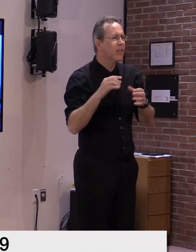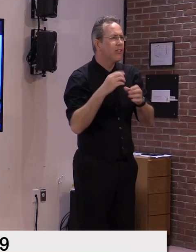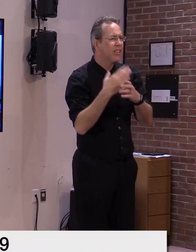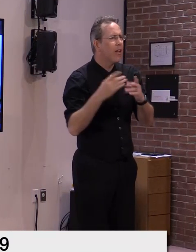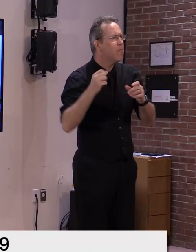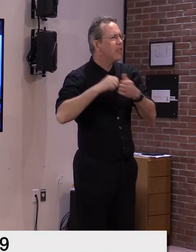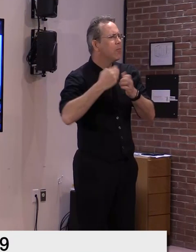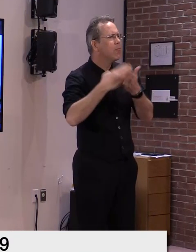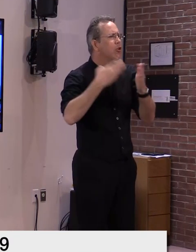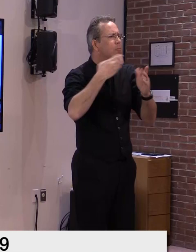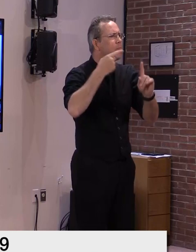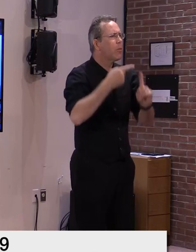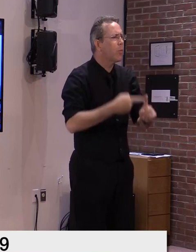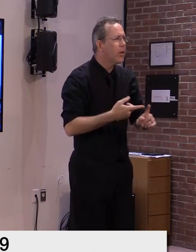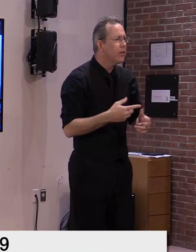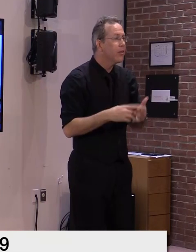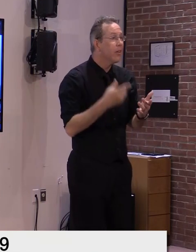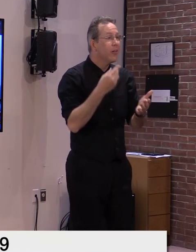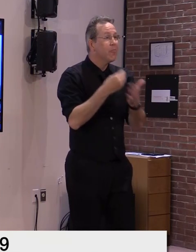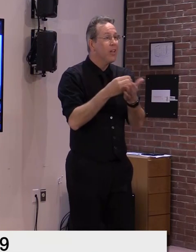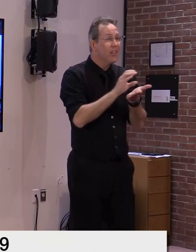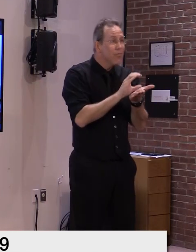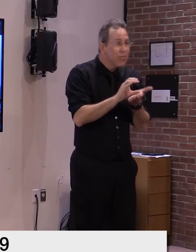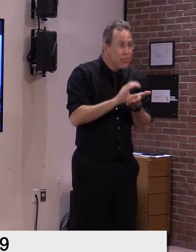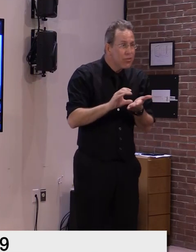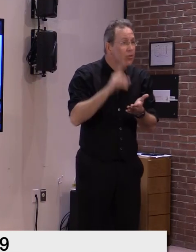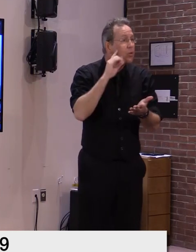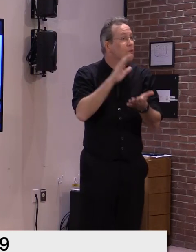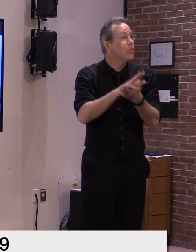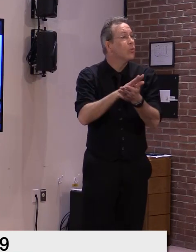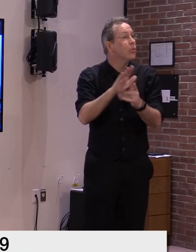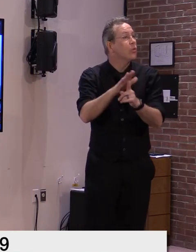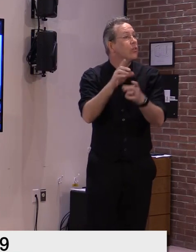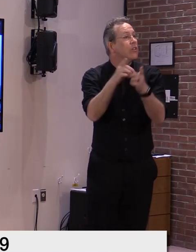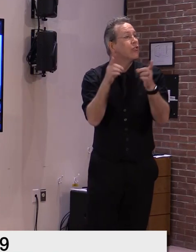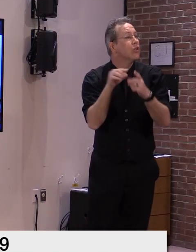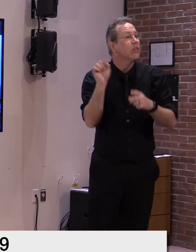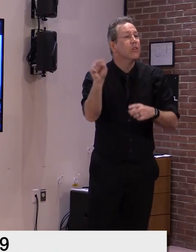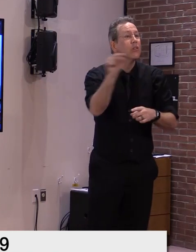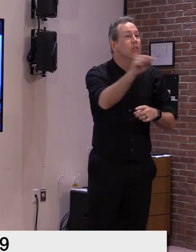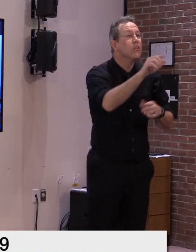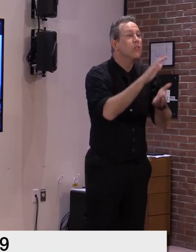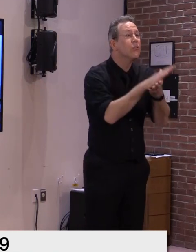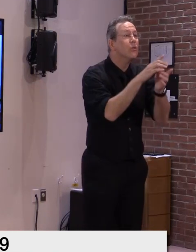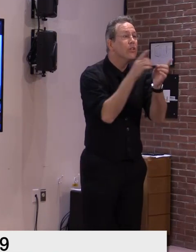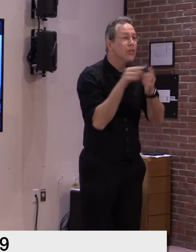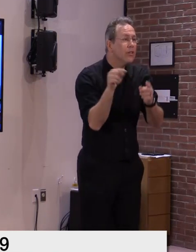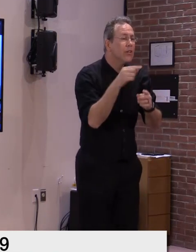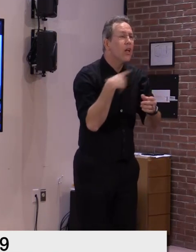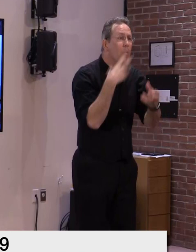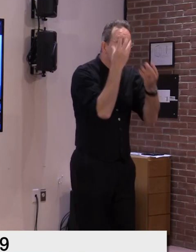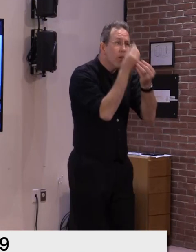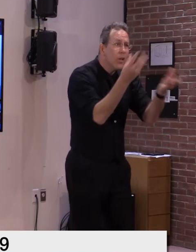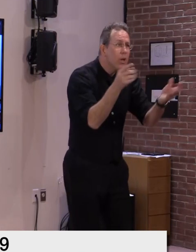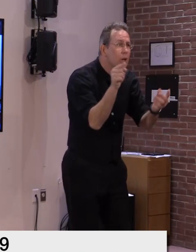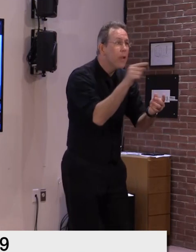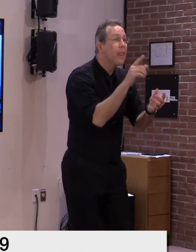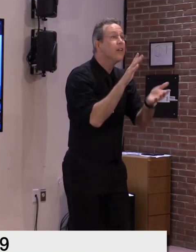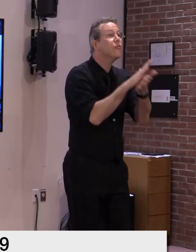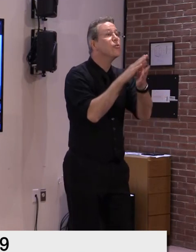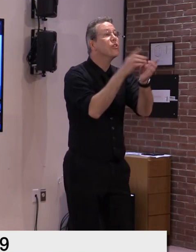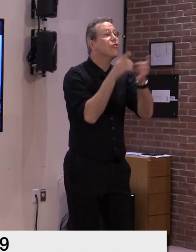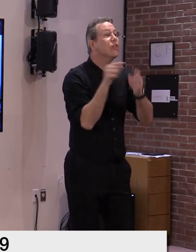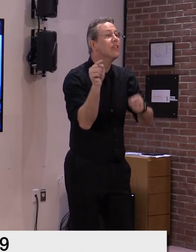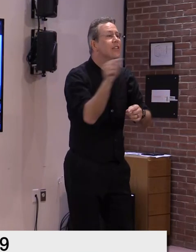to school districts around the state. So my appeal to school districts is we have got to make these programs